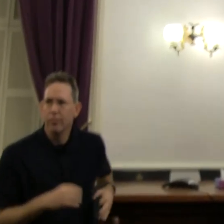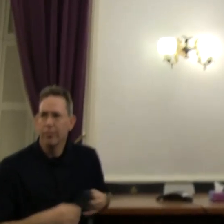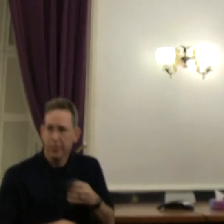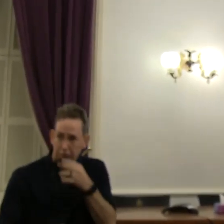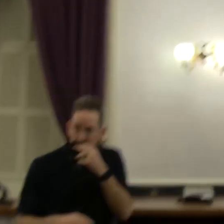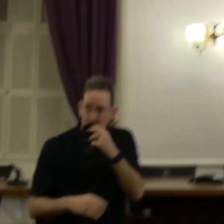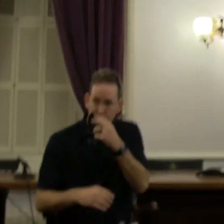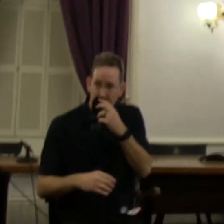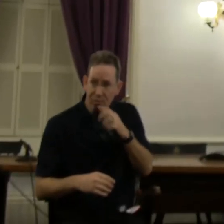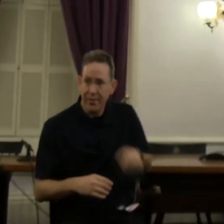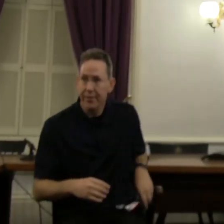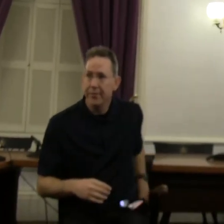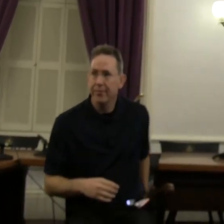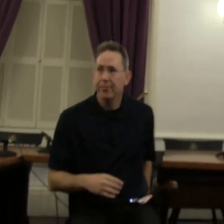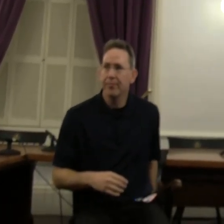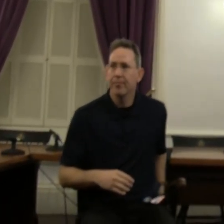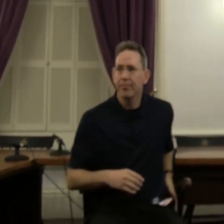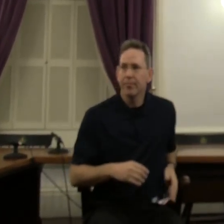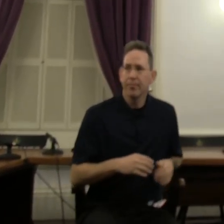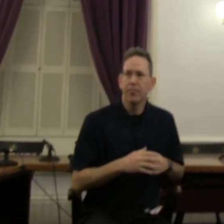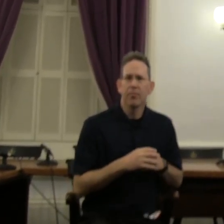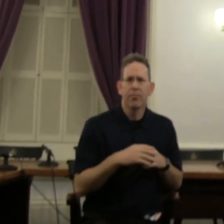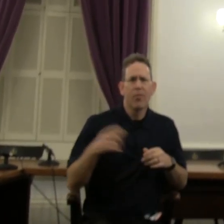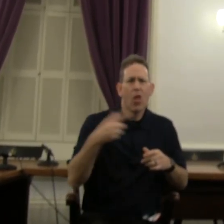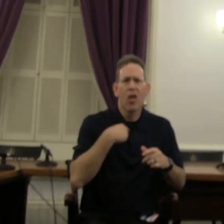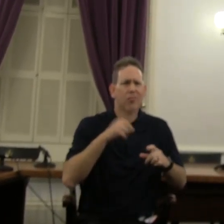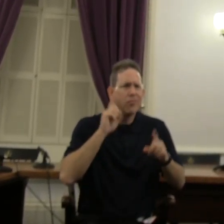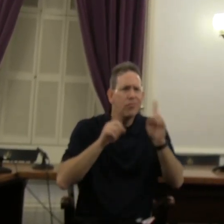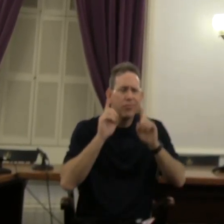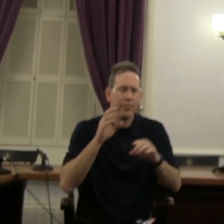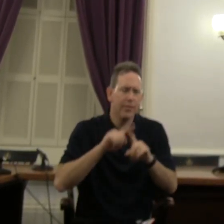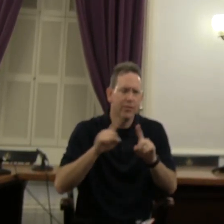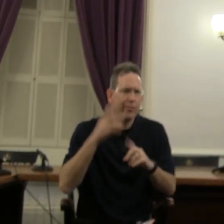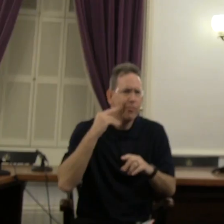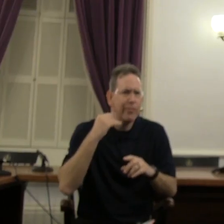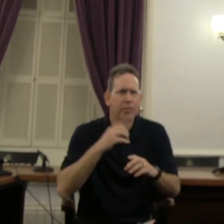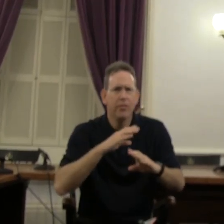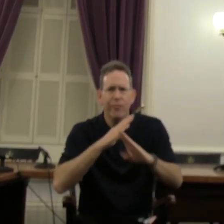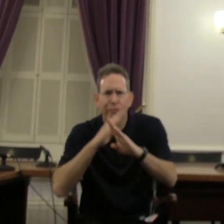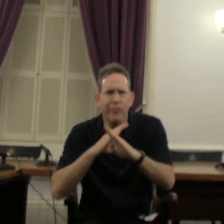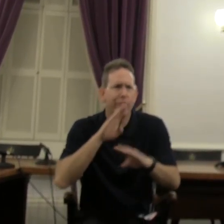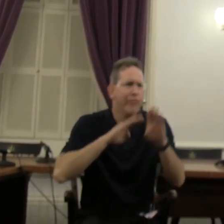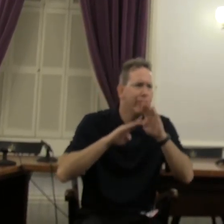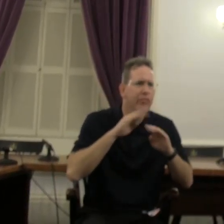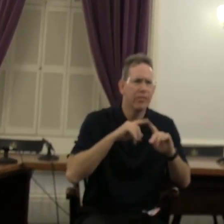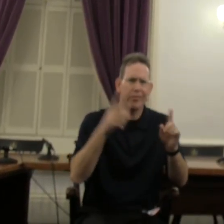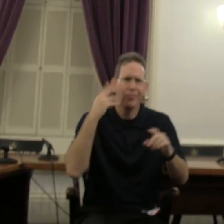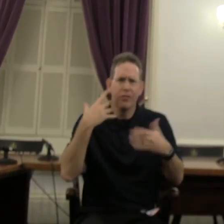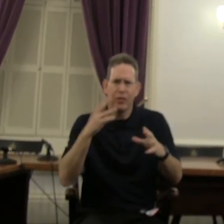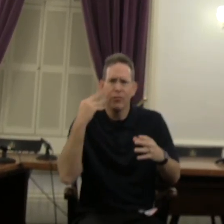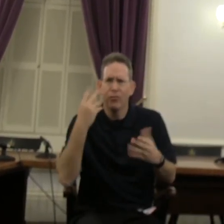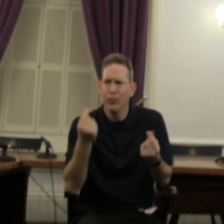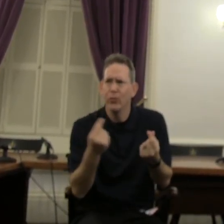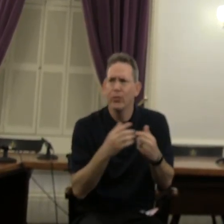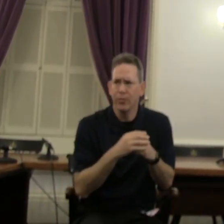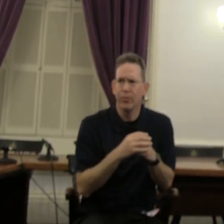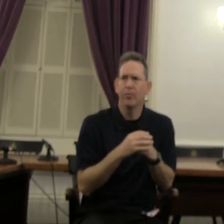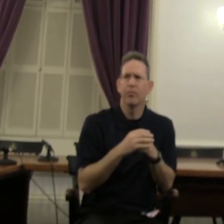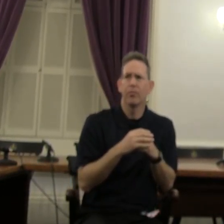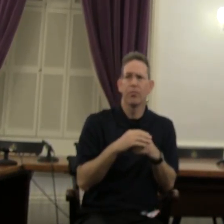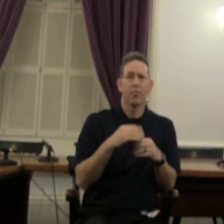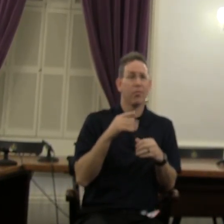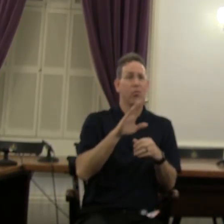we hear a lot about polarization, there are some things that people do come together on, and that's one of them, because we all know individuals who have different